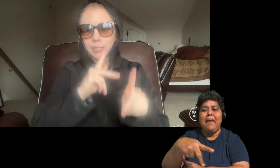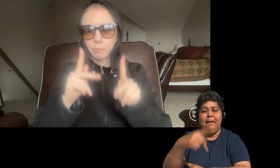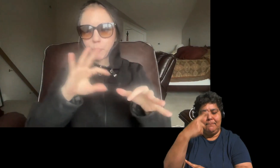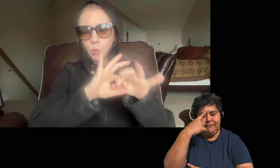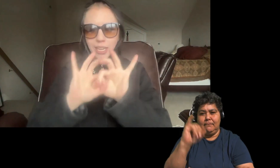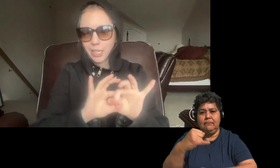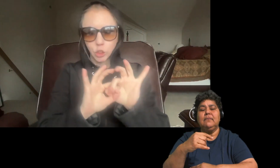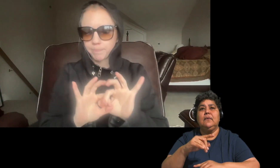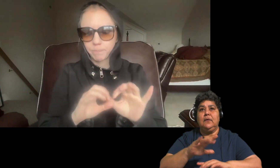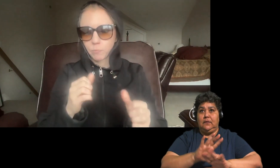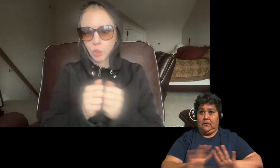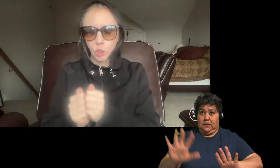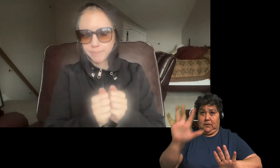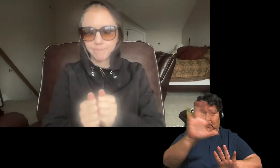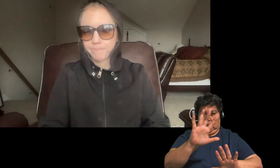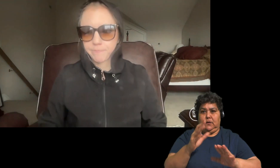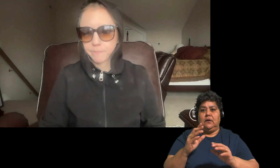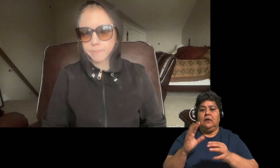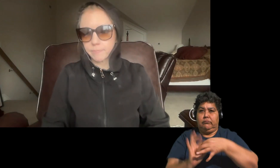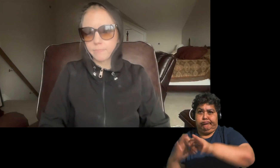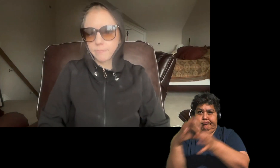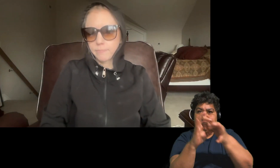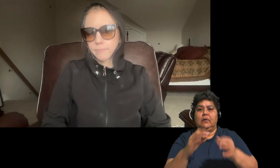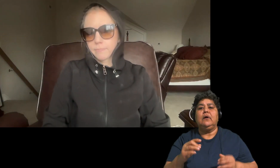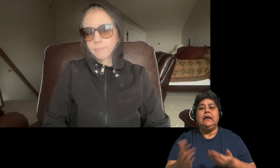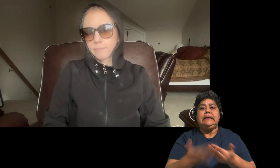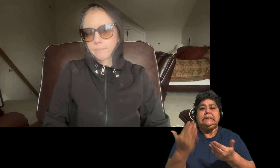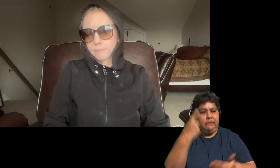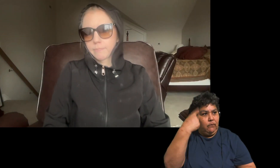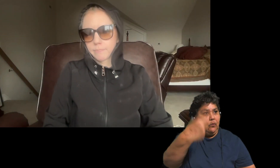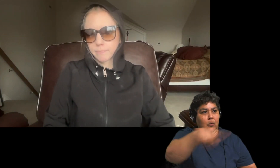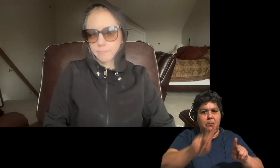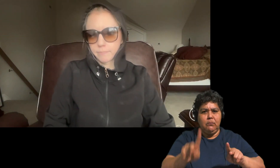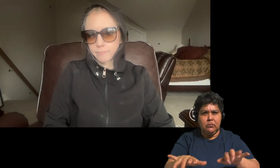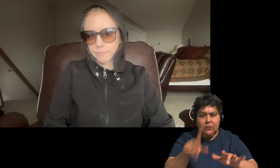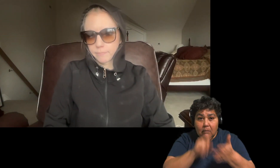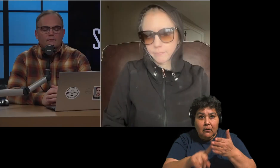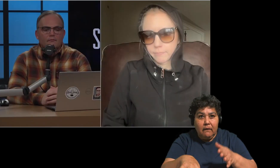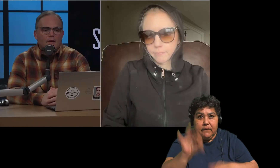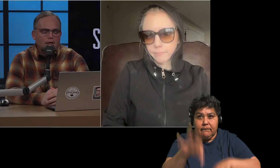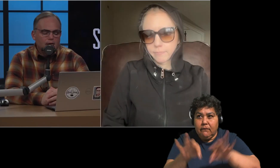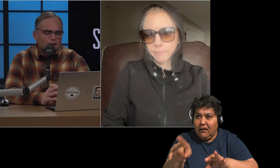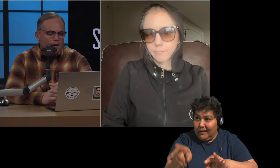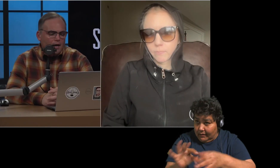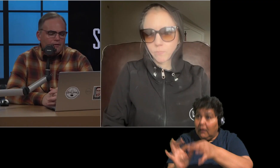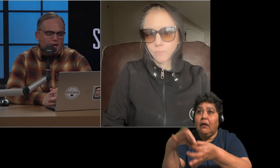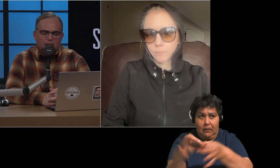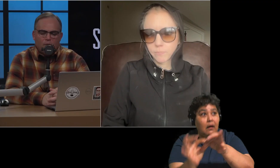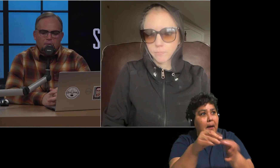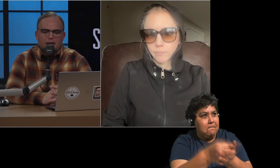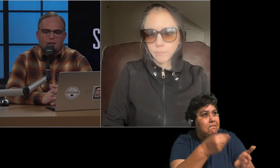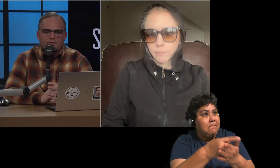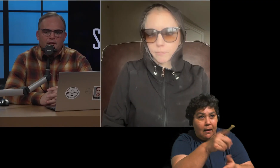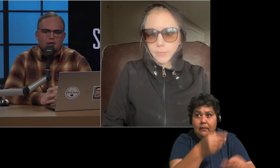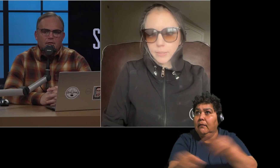how all these people are really connected together and where the money is going behind the scenes. I've got about